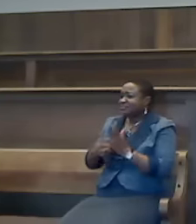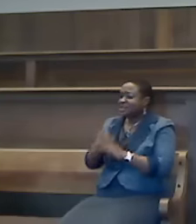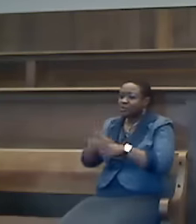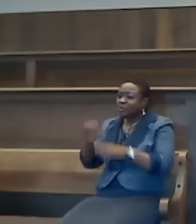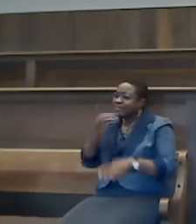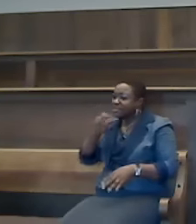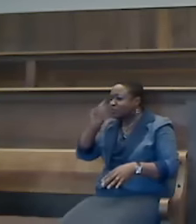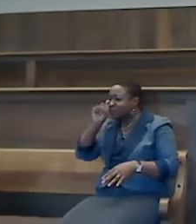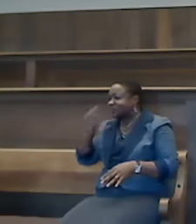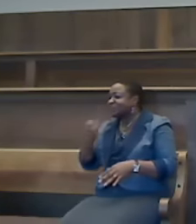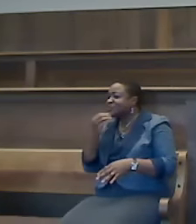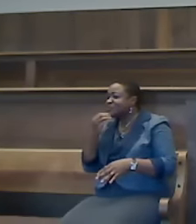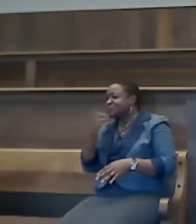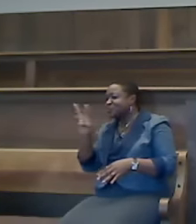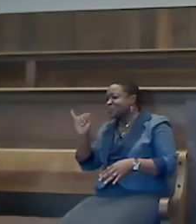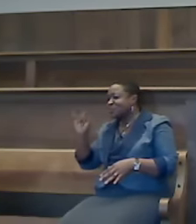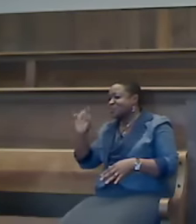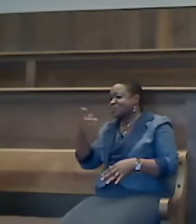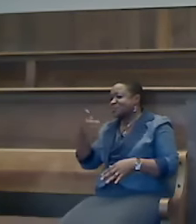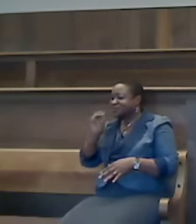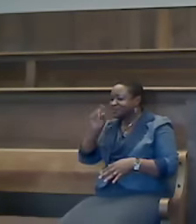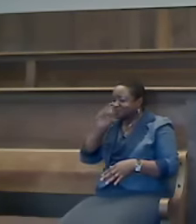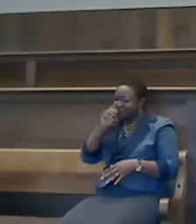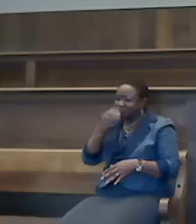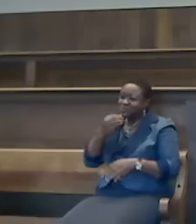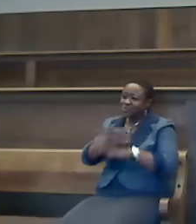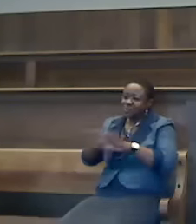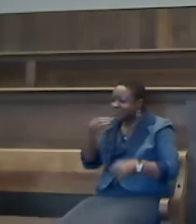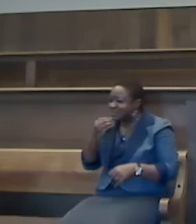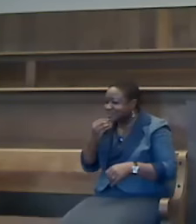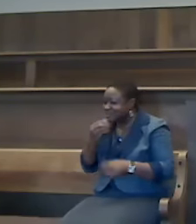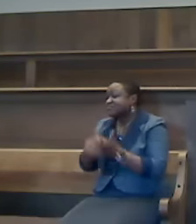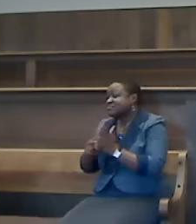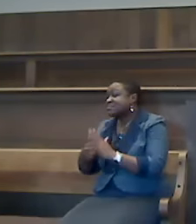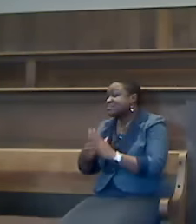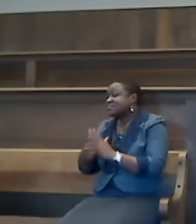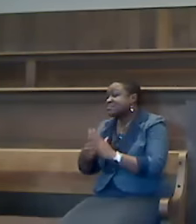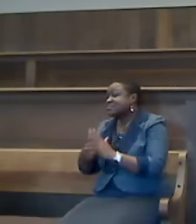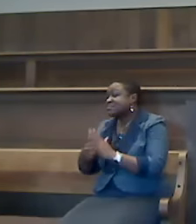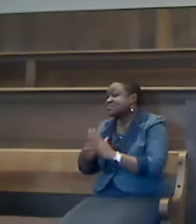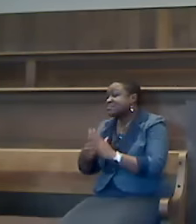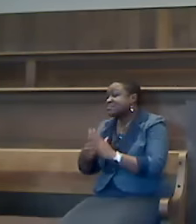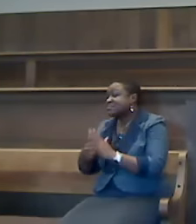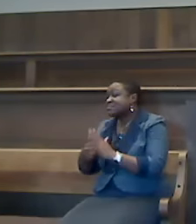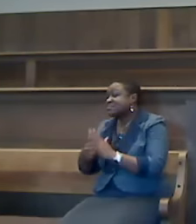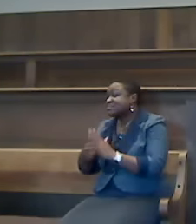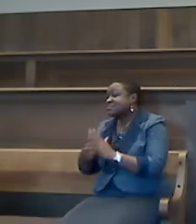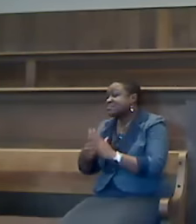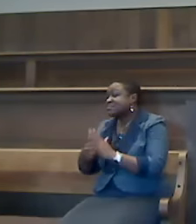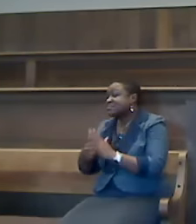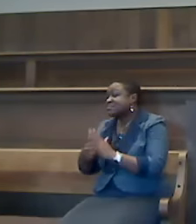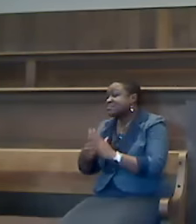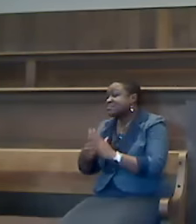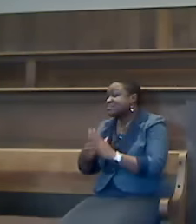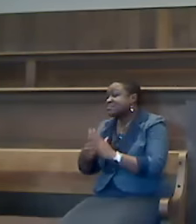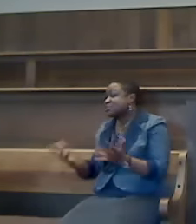food. Don't eat the witch's food. That means we have to be very conscious of what we eat.